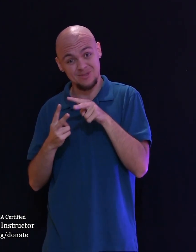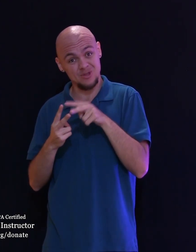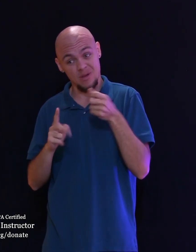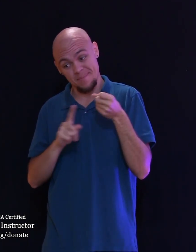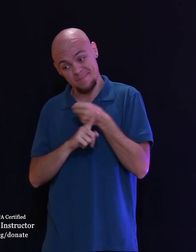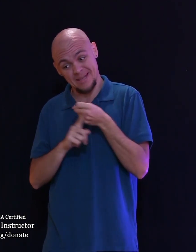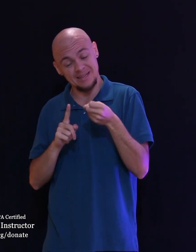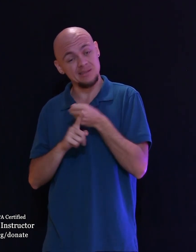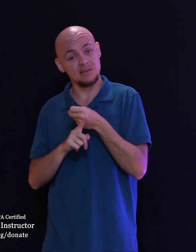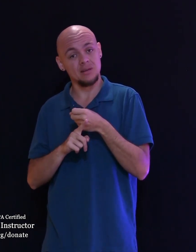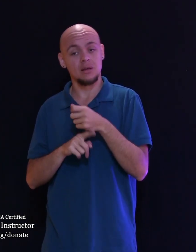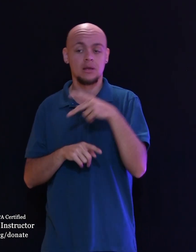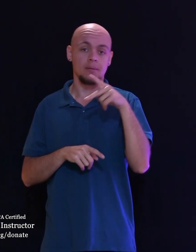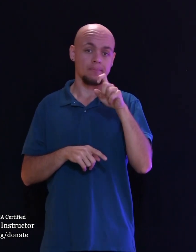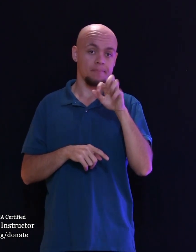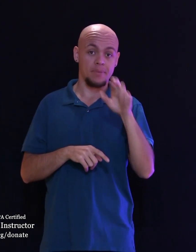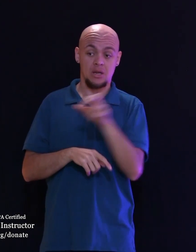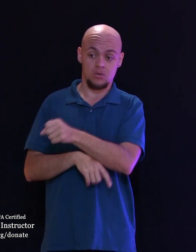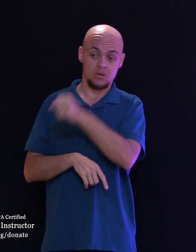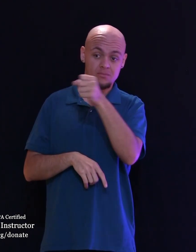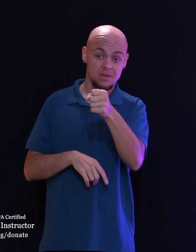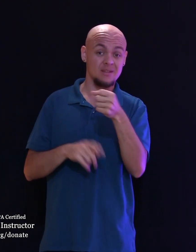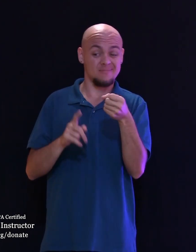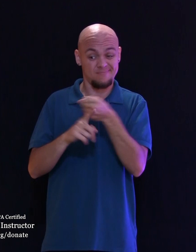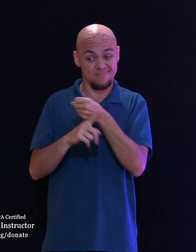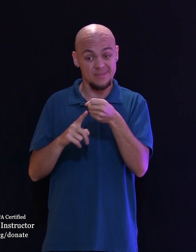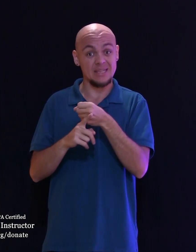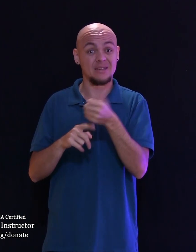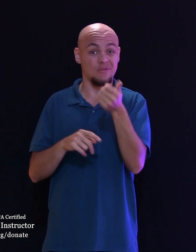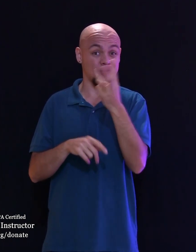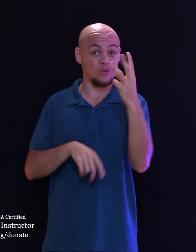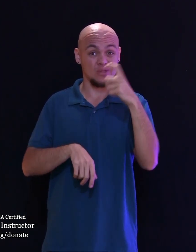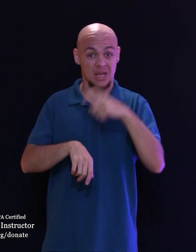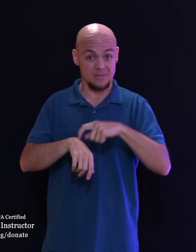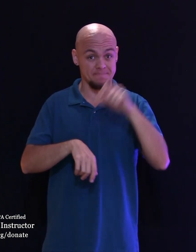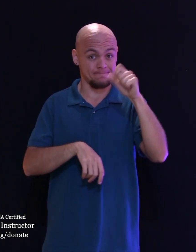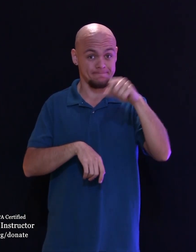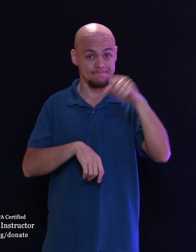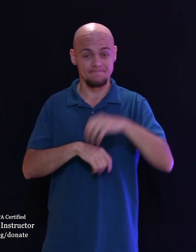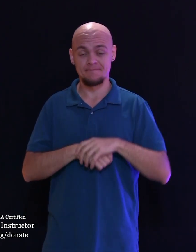because he chose to disobey the civil authority above him.